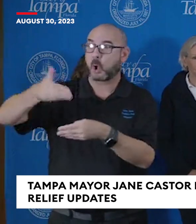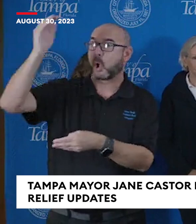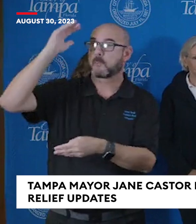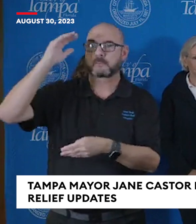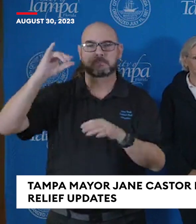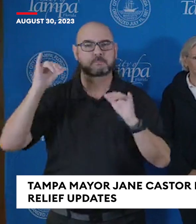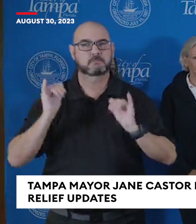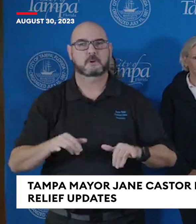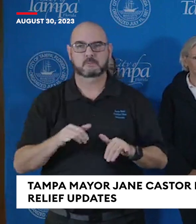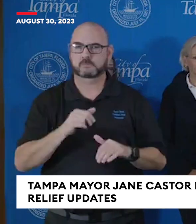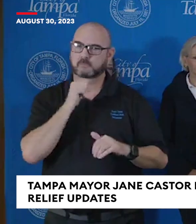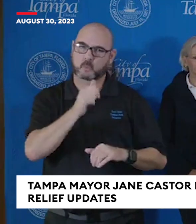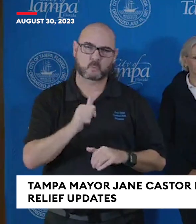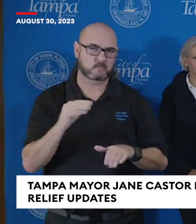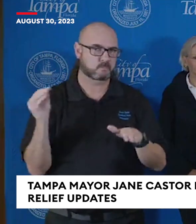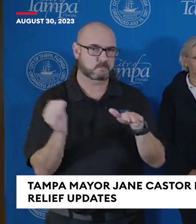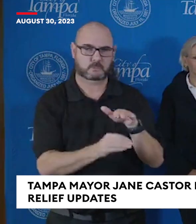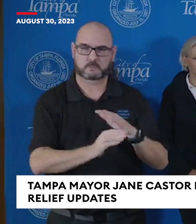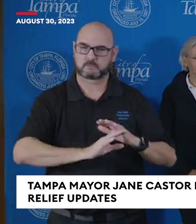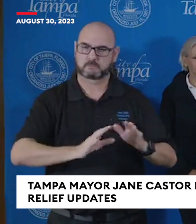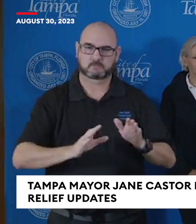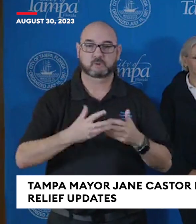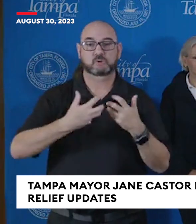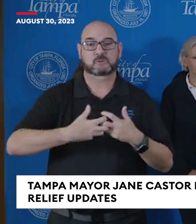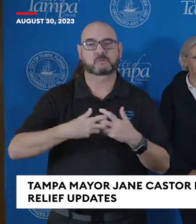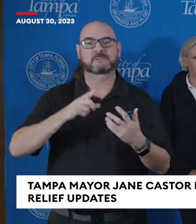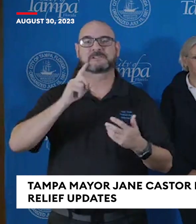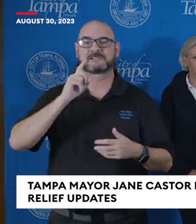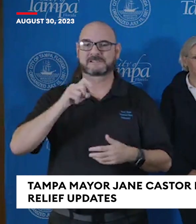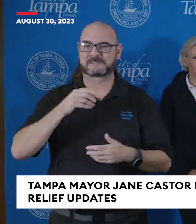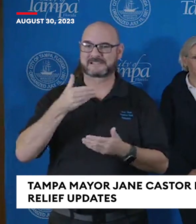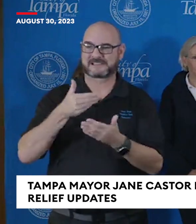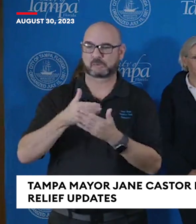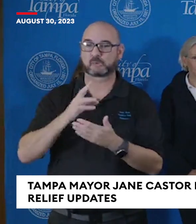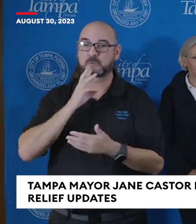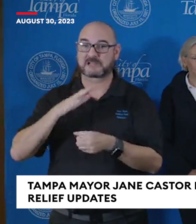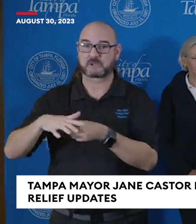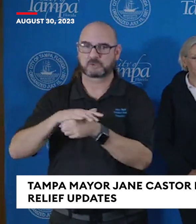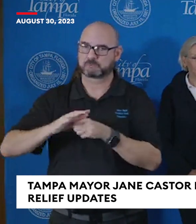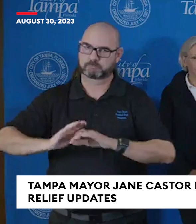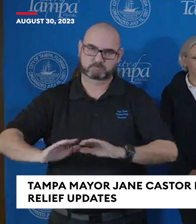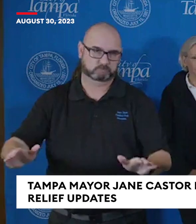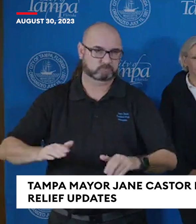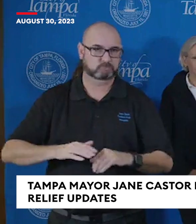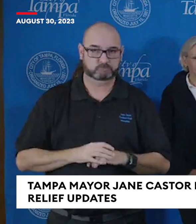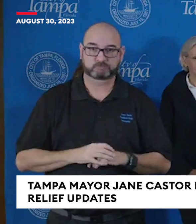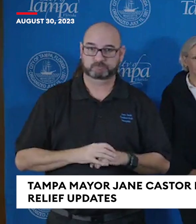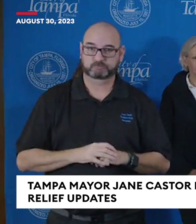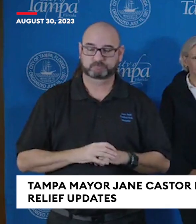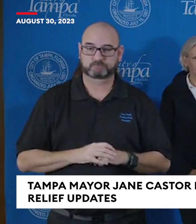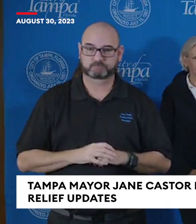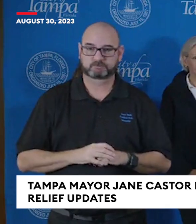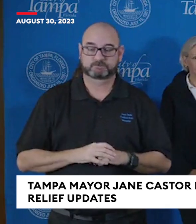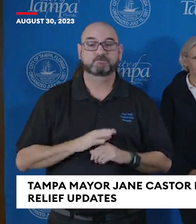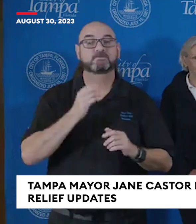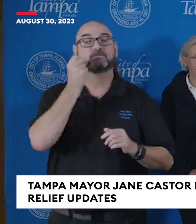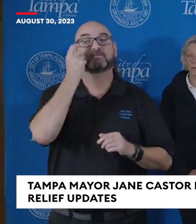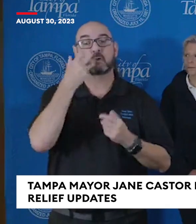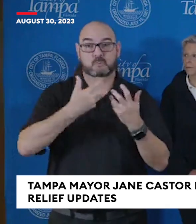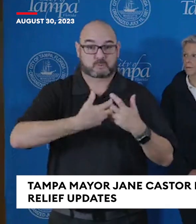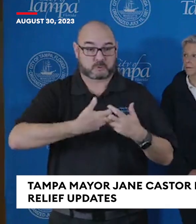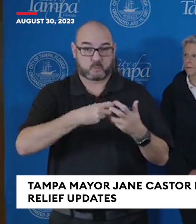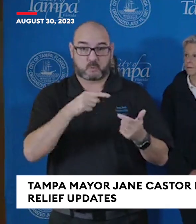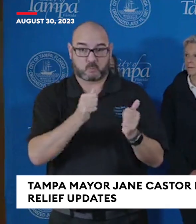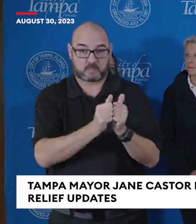Make sure you connect appliances to generator with grounded heavy-duty extension cords. Turn off your generator and let it cool